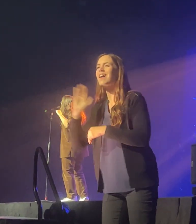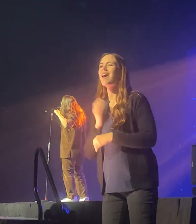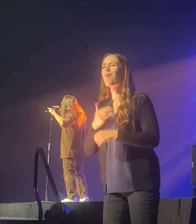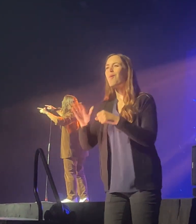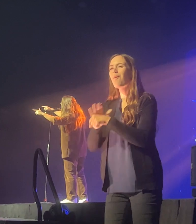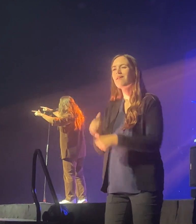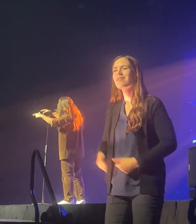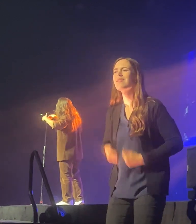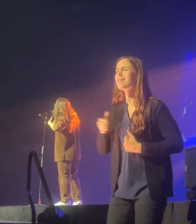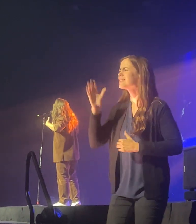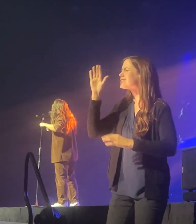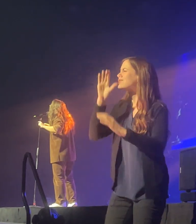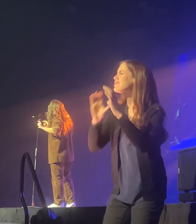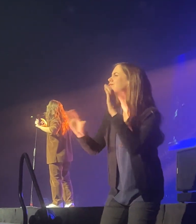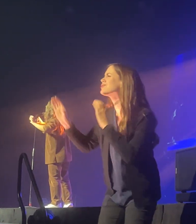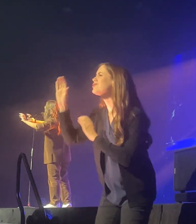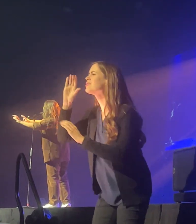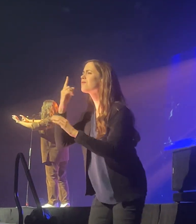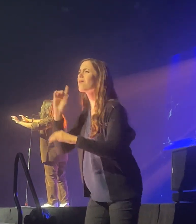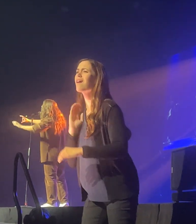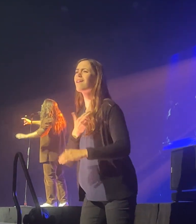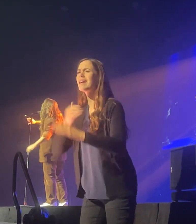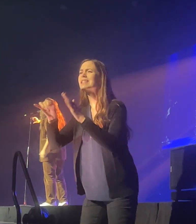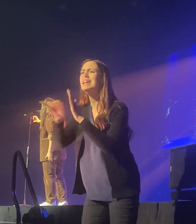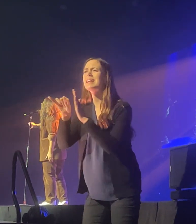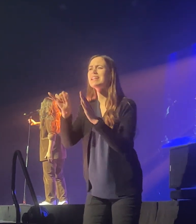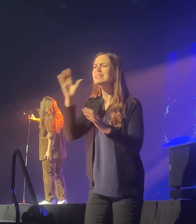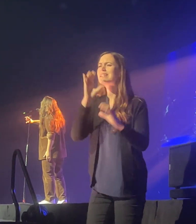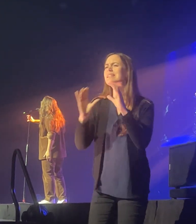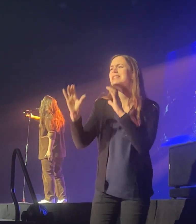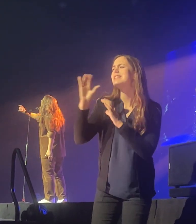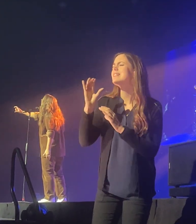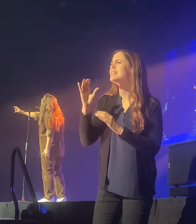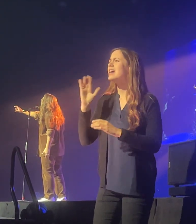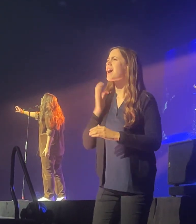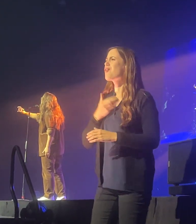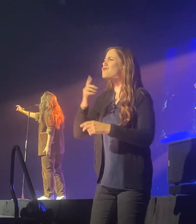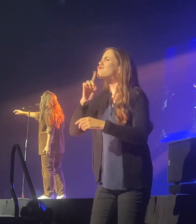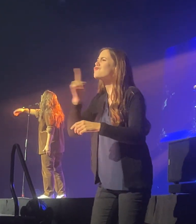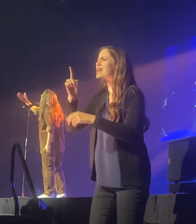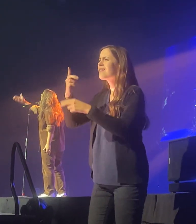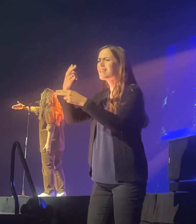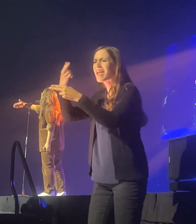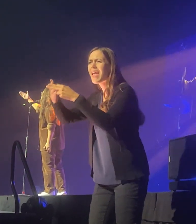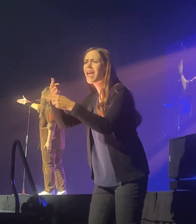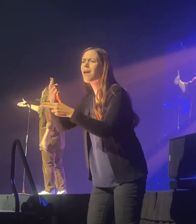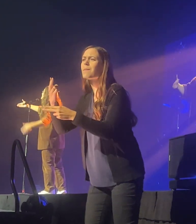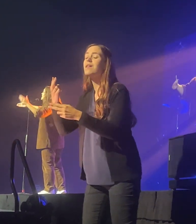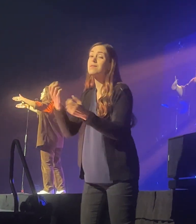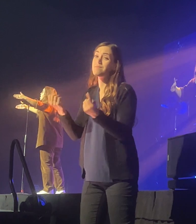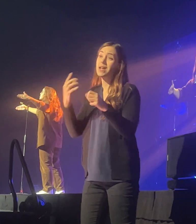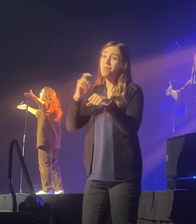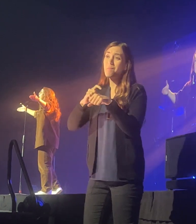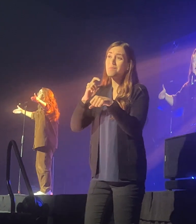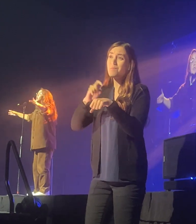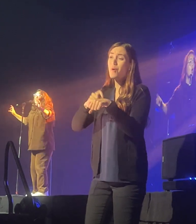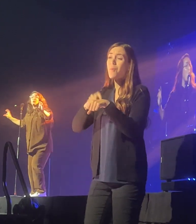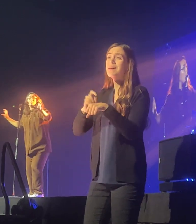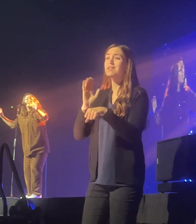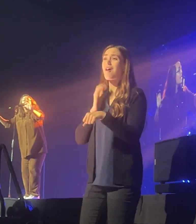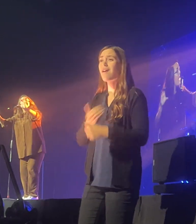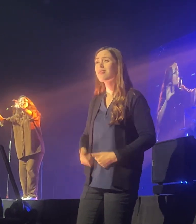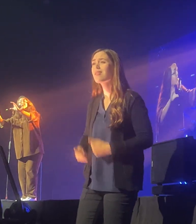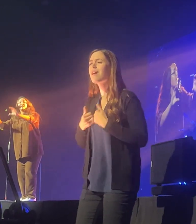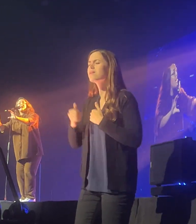lives searching for what our identity, what our real name was, and that there'd been many moments in our lives